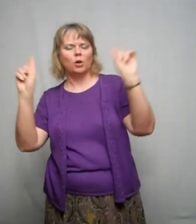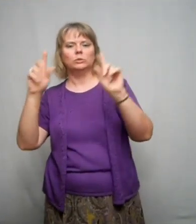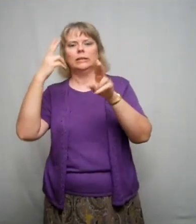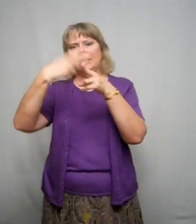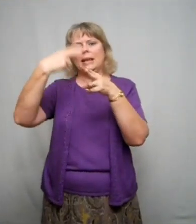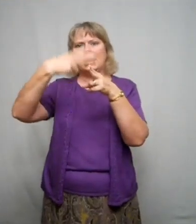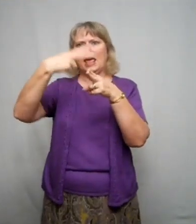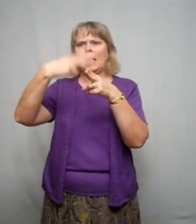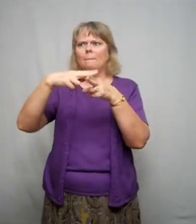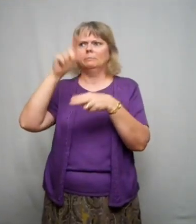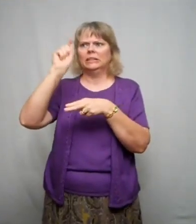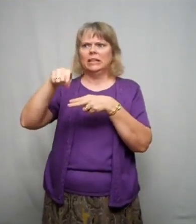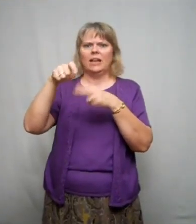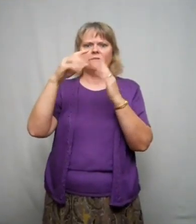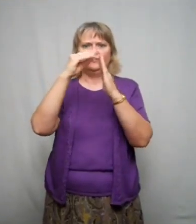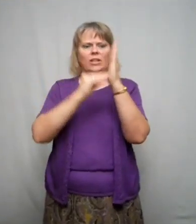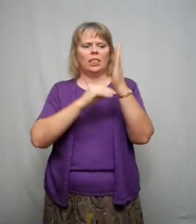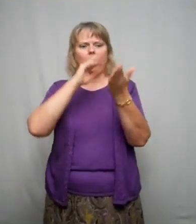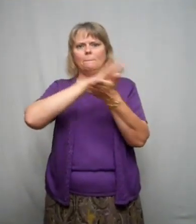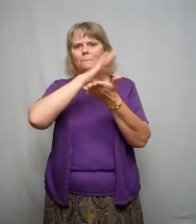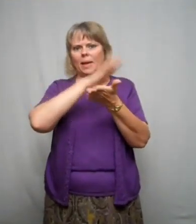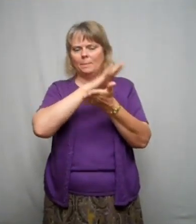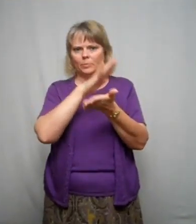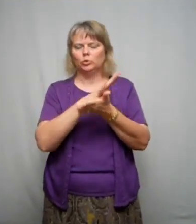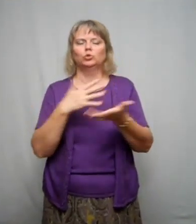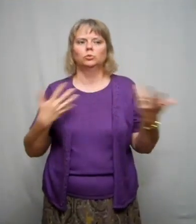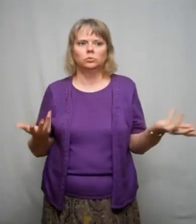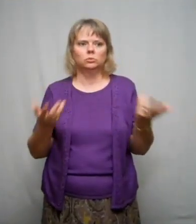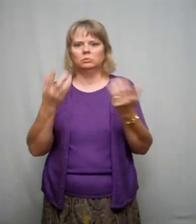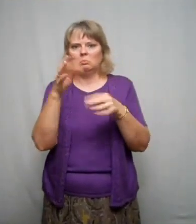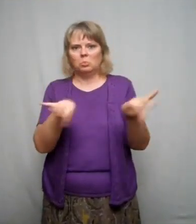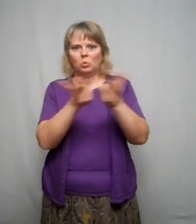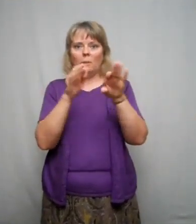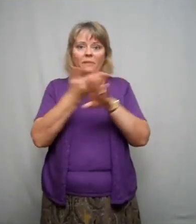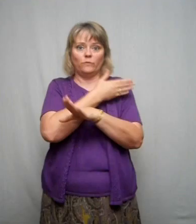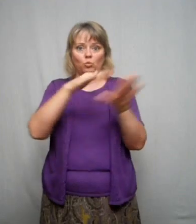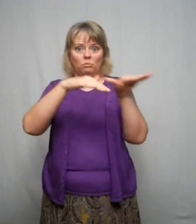that needed to be completed, and I recognized one of our team members.